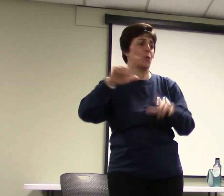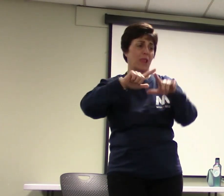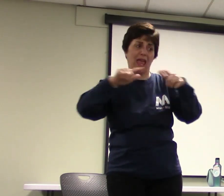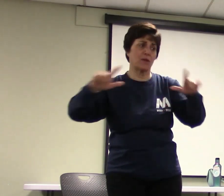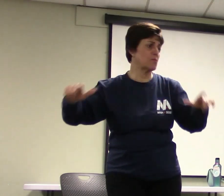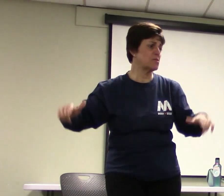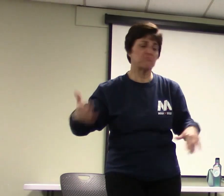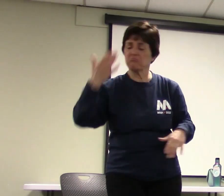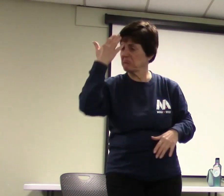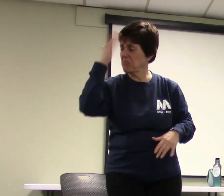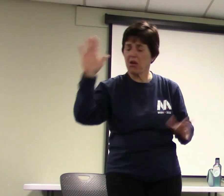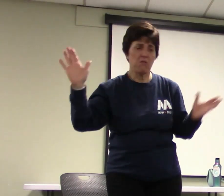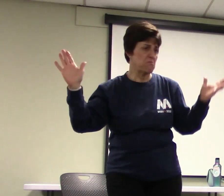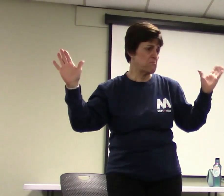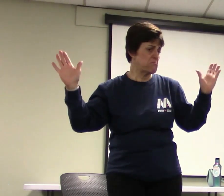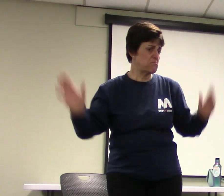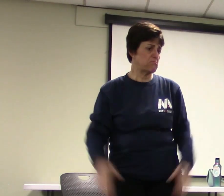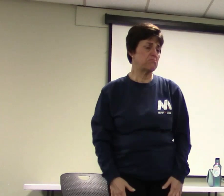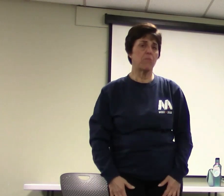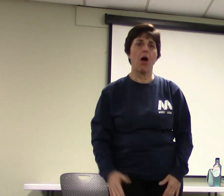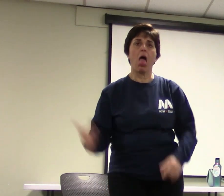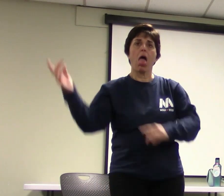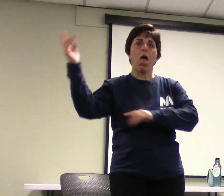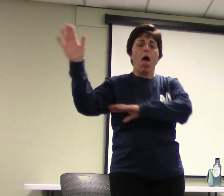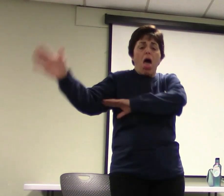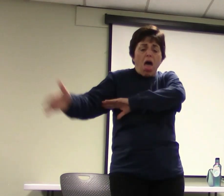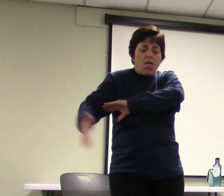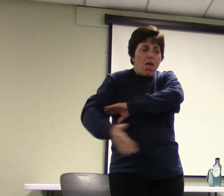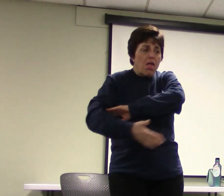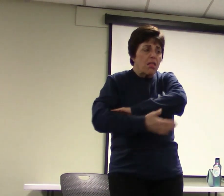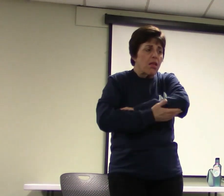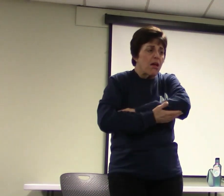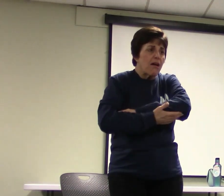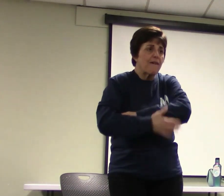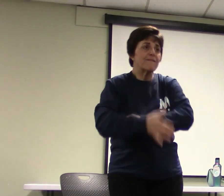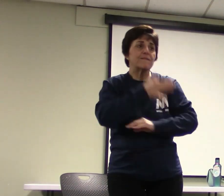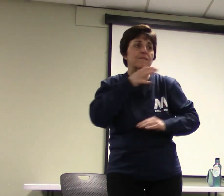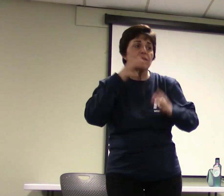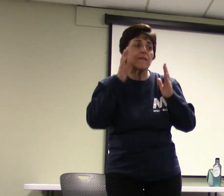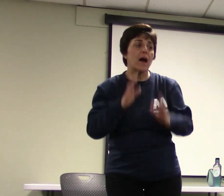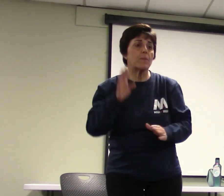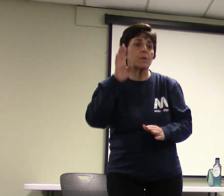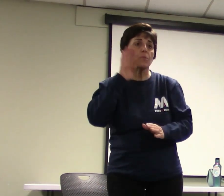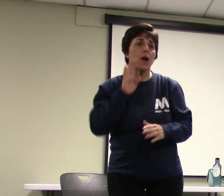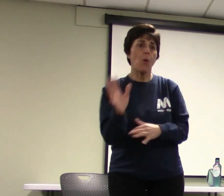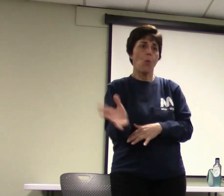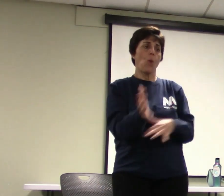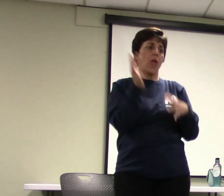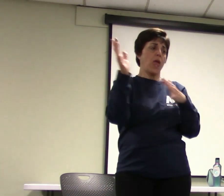moo. All night long, Farmer Brown waited for an answer.